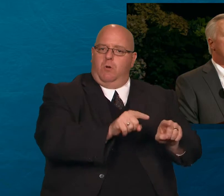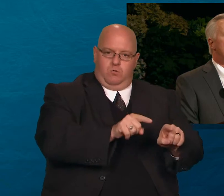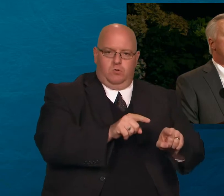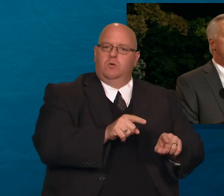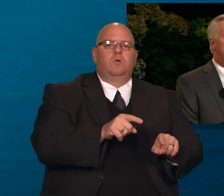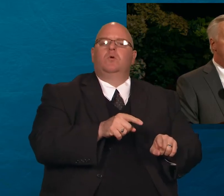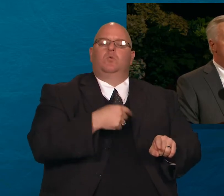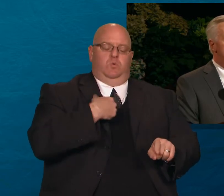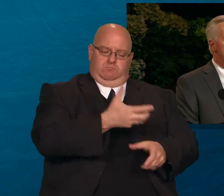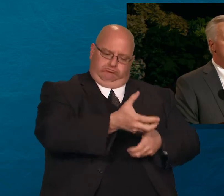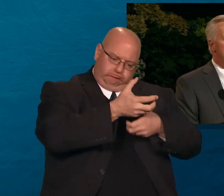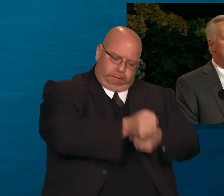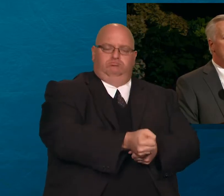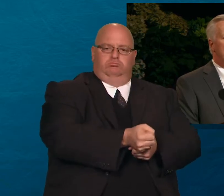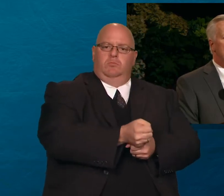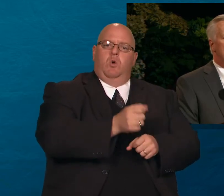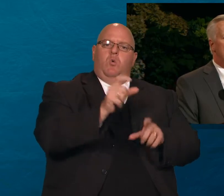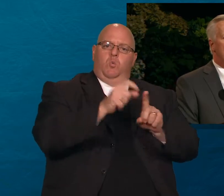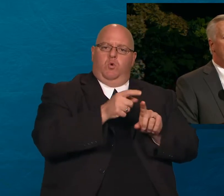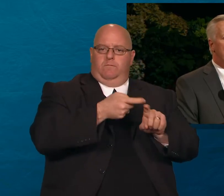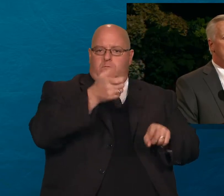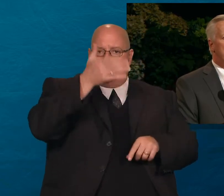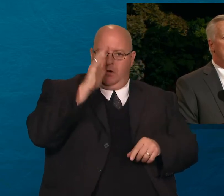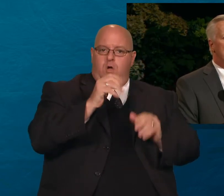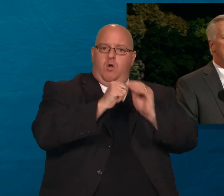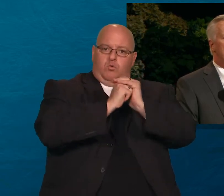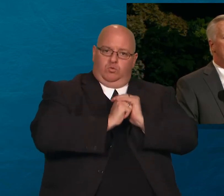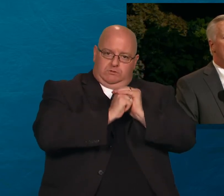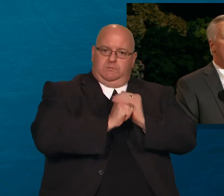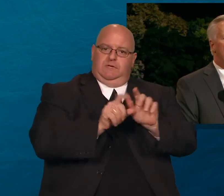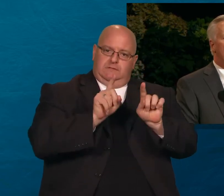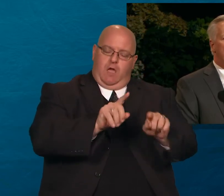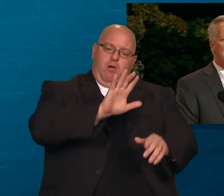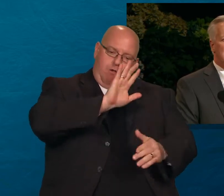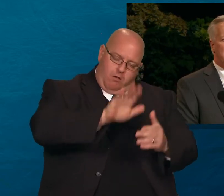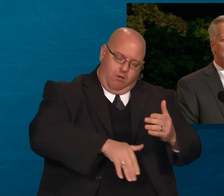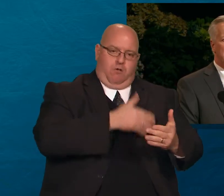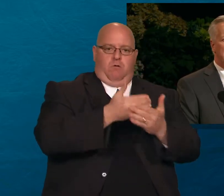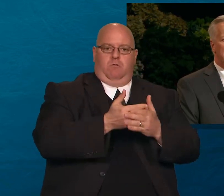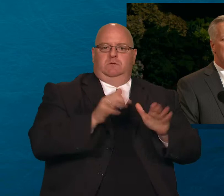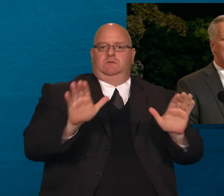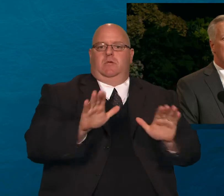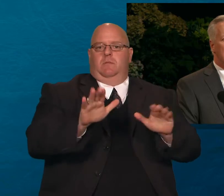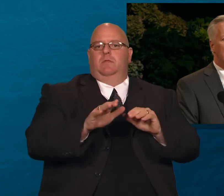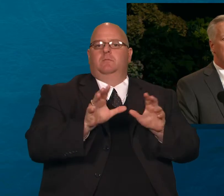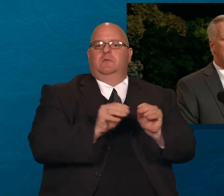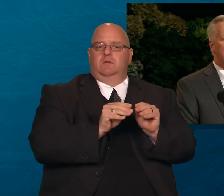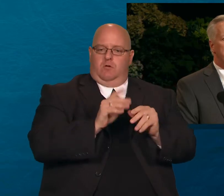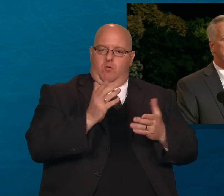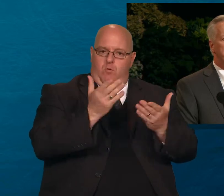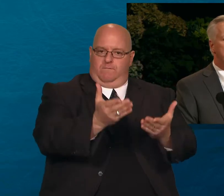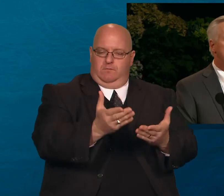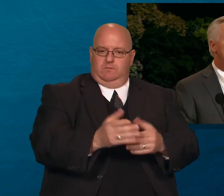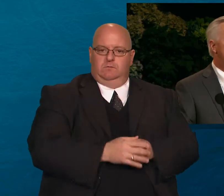simply hold fast to the Word of God by worshiping and attending all of the Sabbath meetings that are